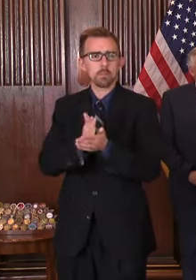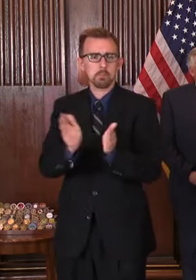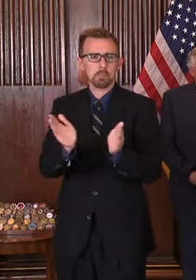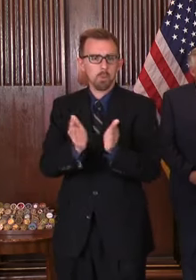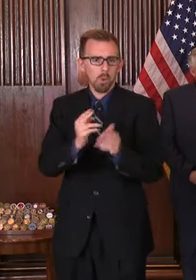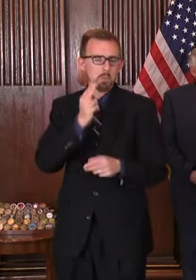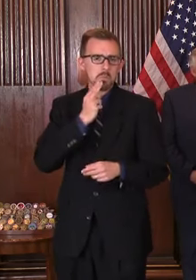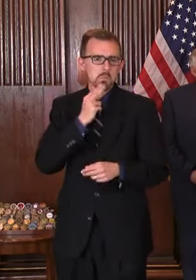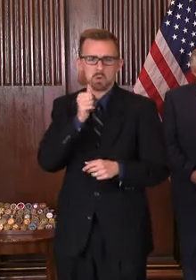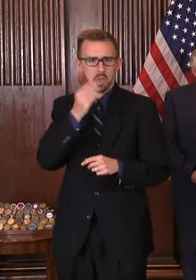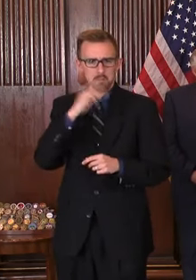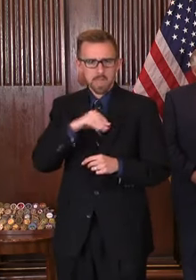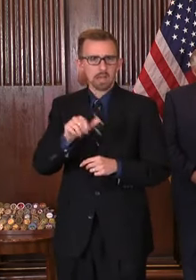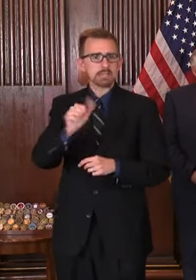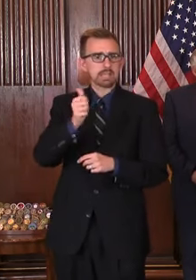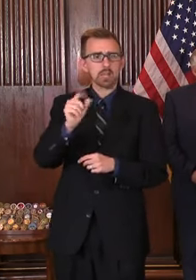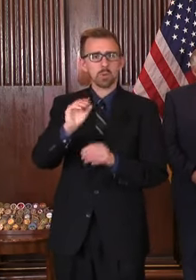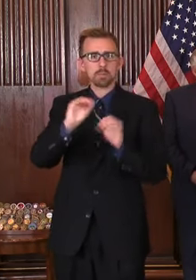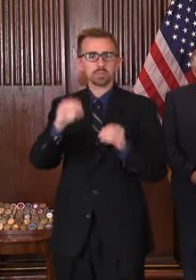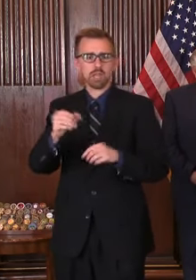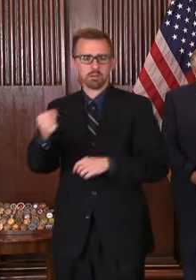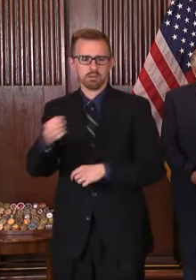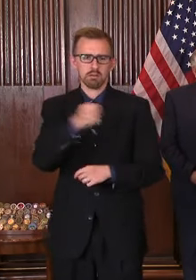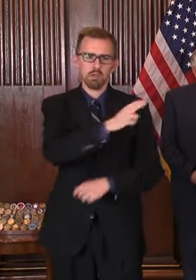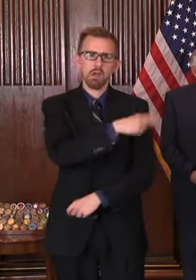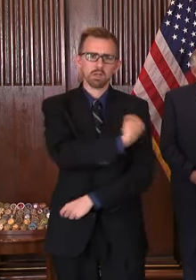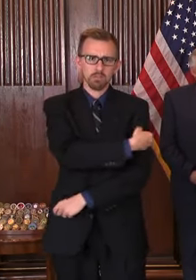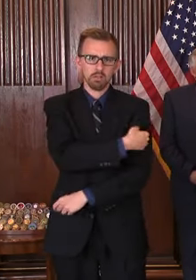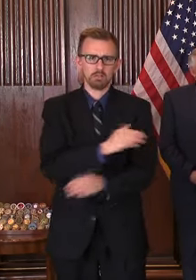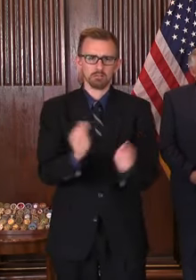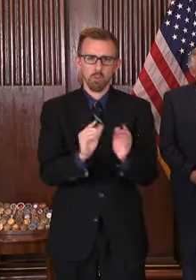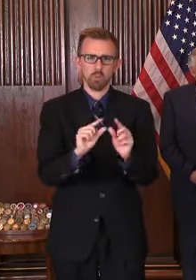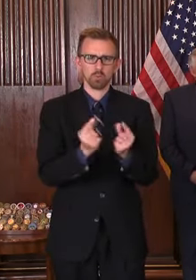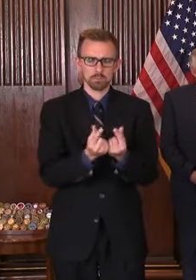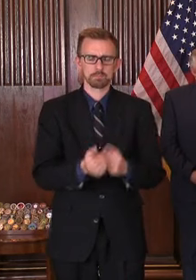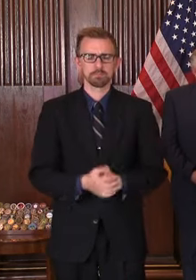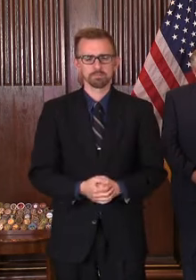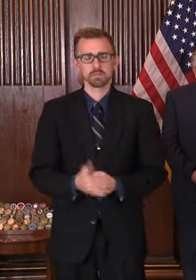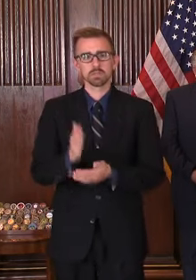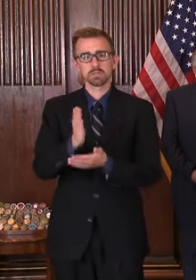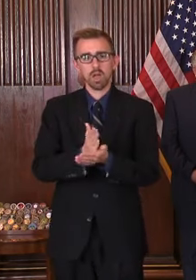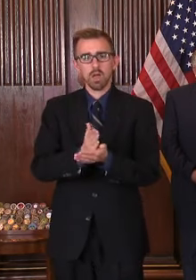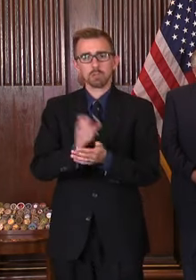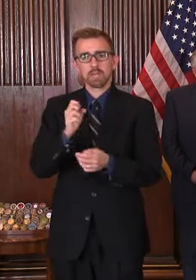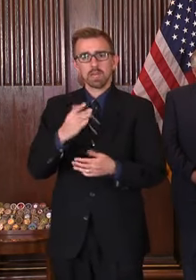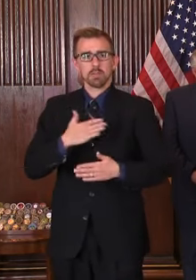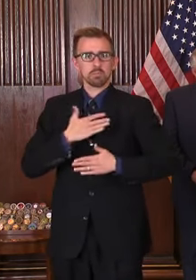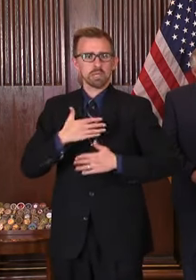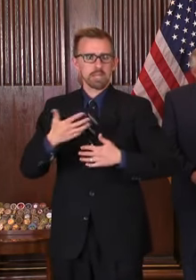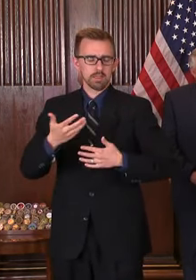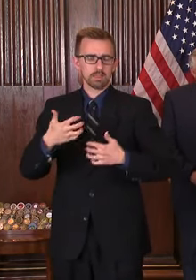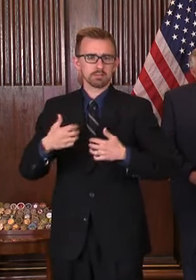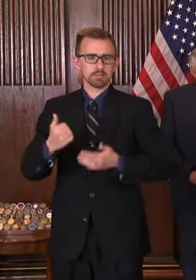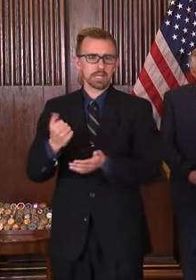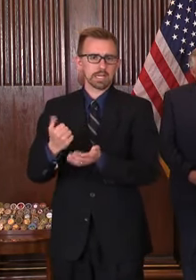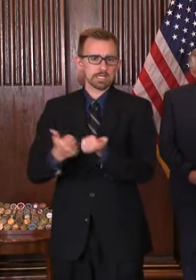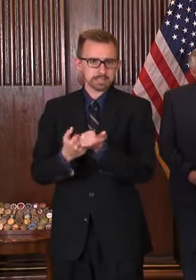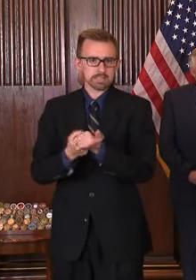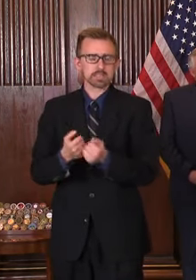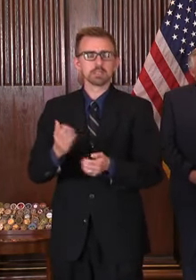maybe 10-20%, may end up in the hospital. Some of those may end up on the ventilator and some may die, despite not